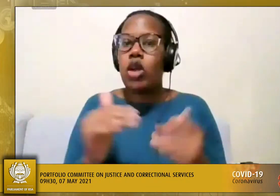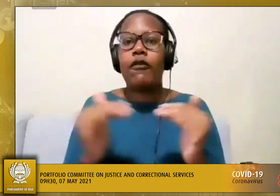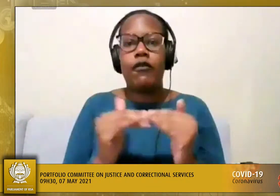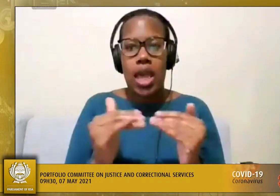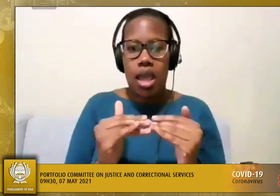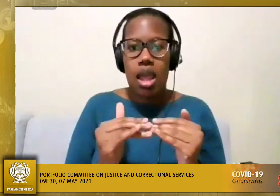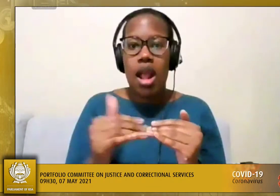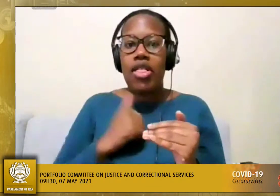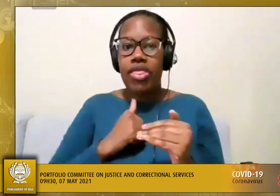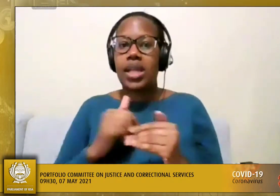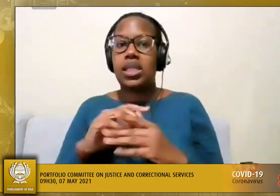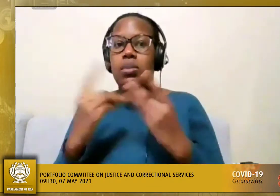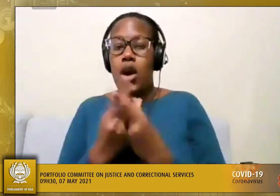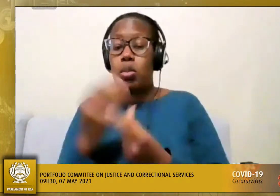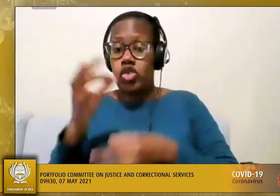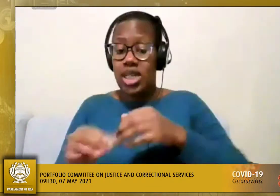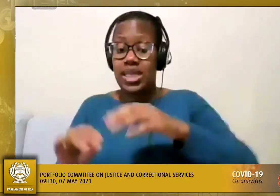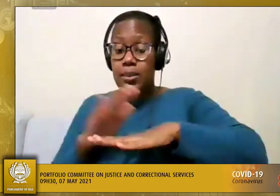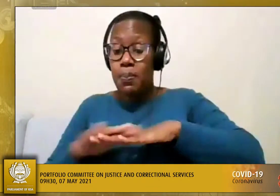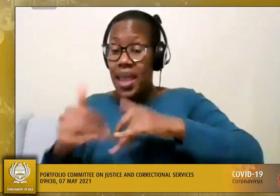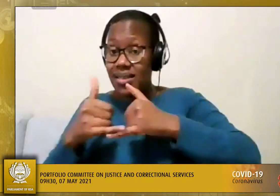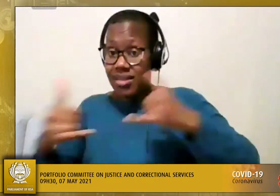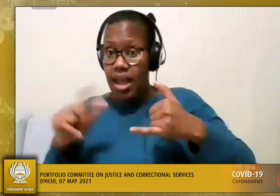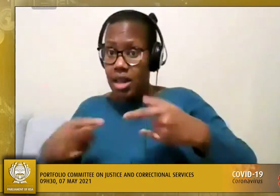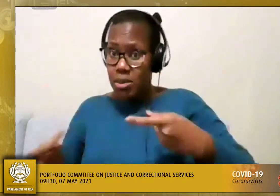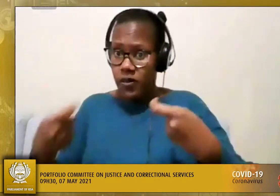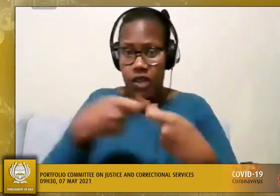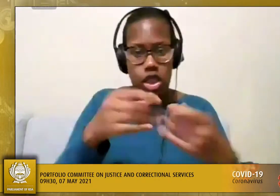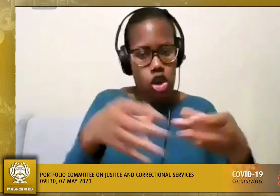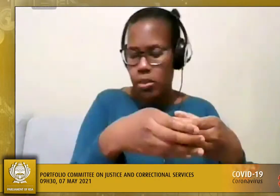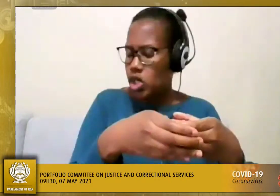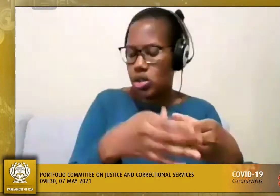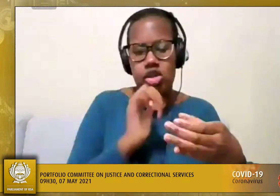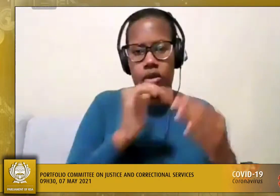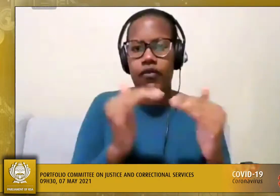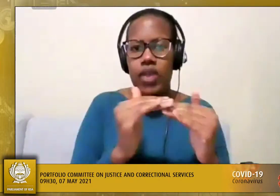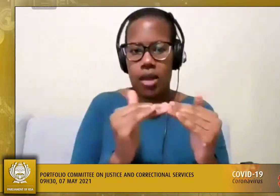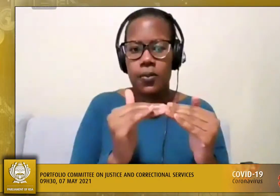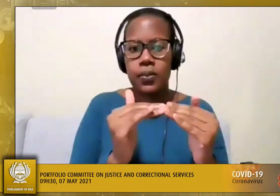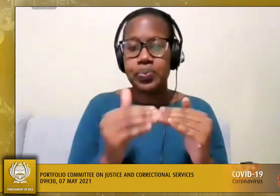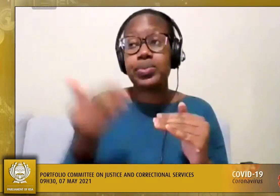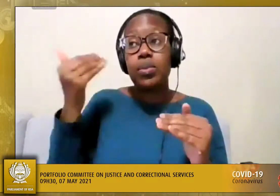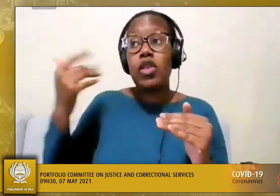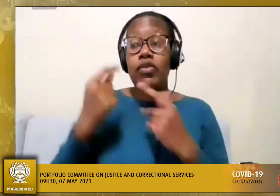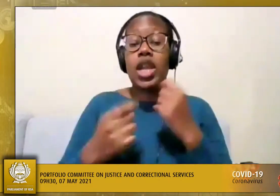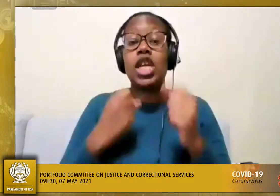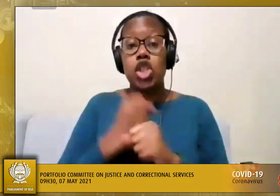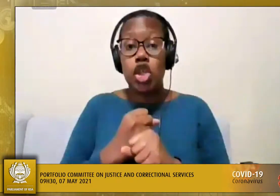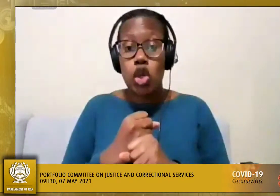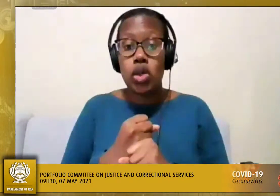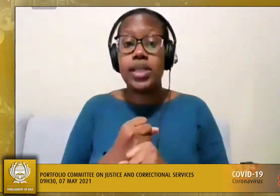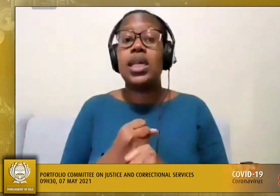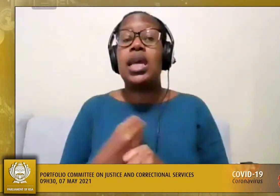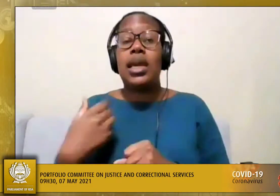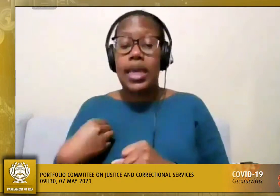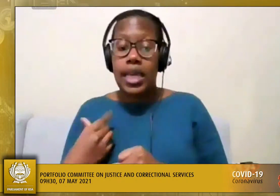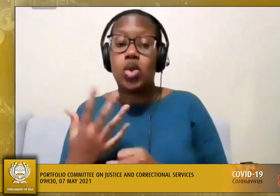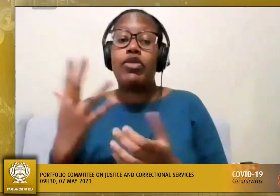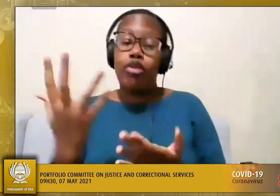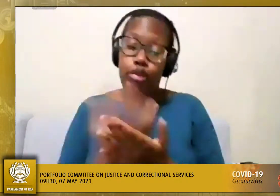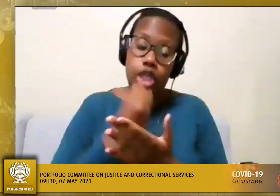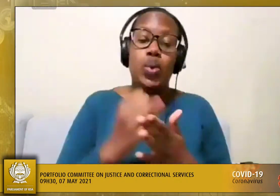from the Baseline of the Department of Justice we have in the previous Financial years as a department come forward to rescue